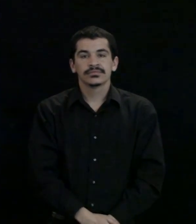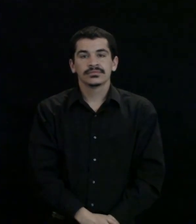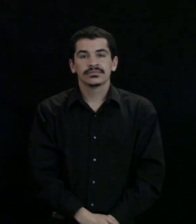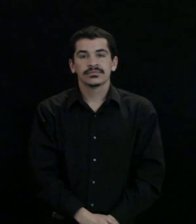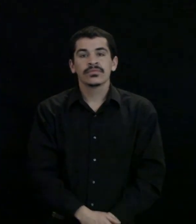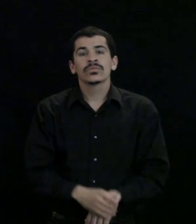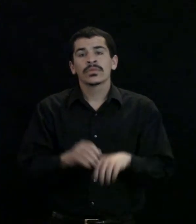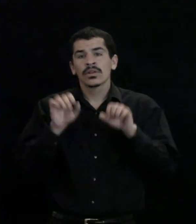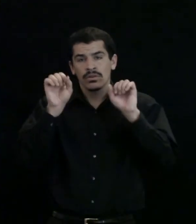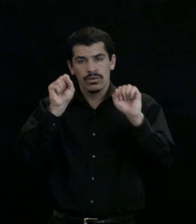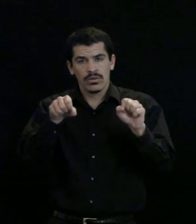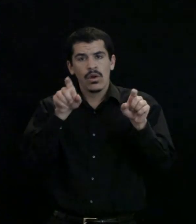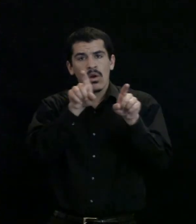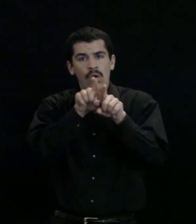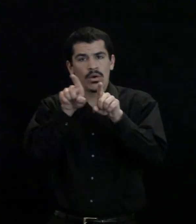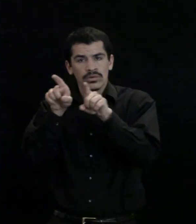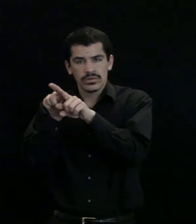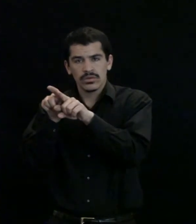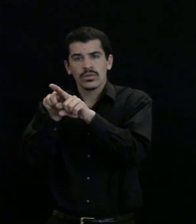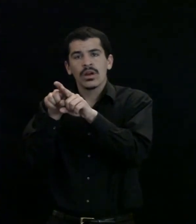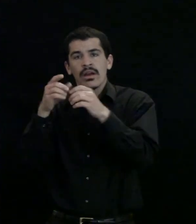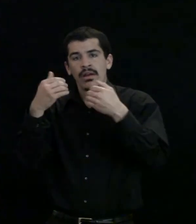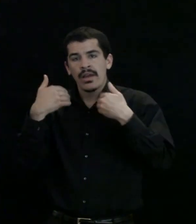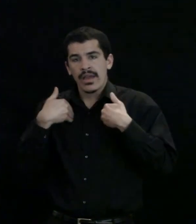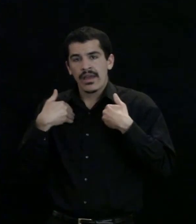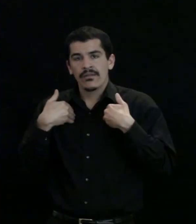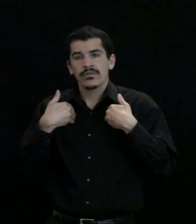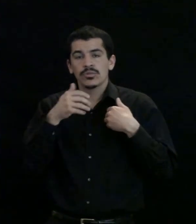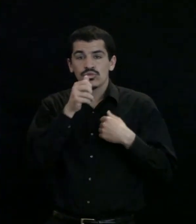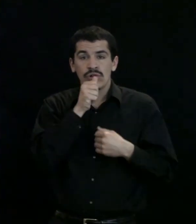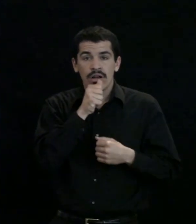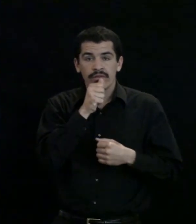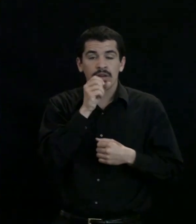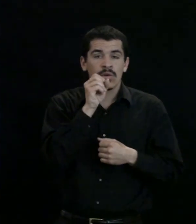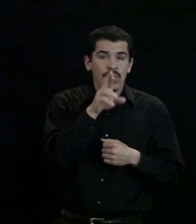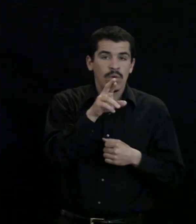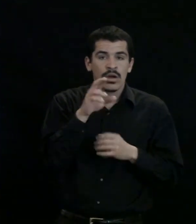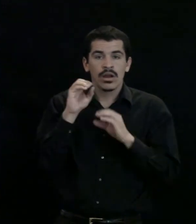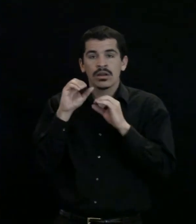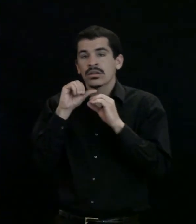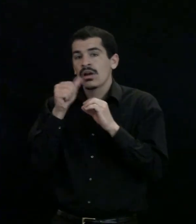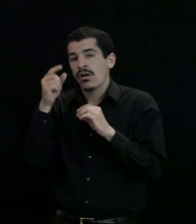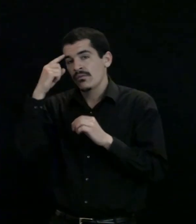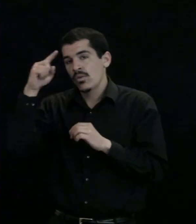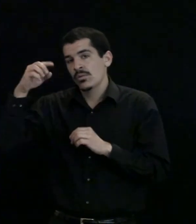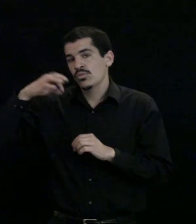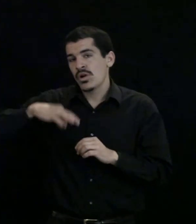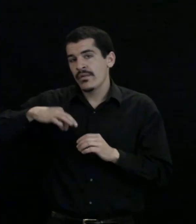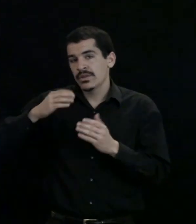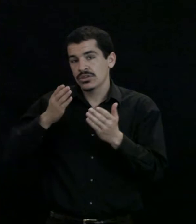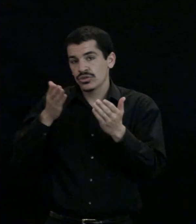There could also be offices for private or nonprofit services like